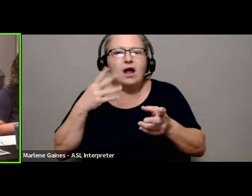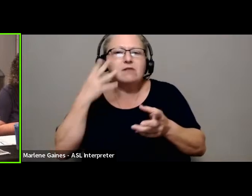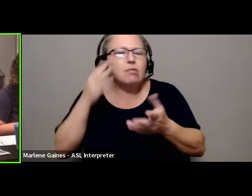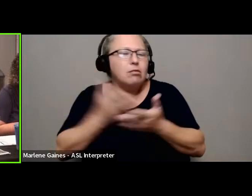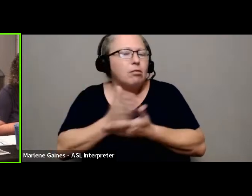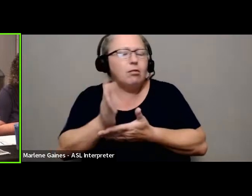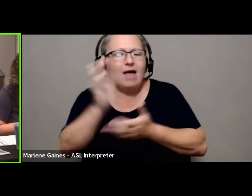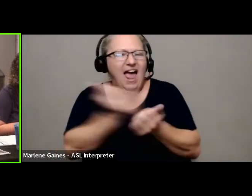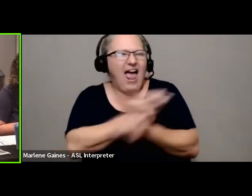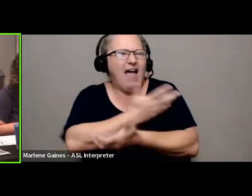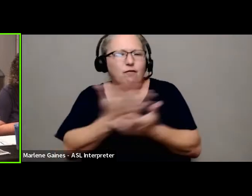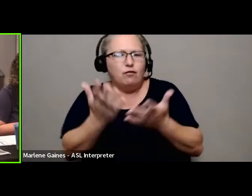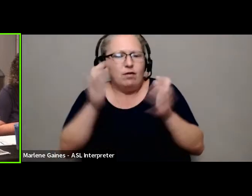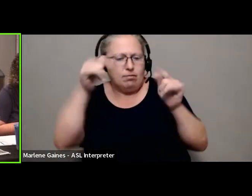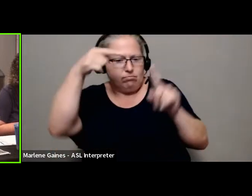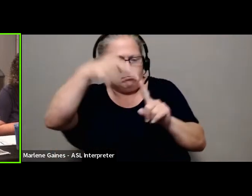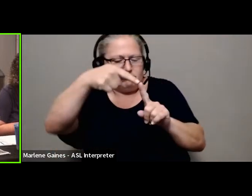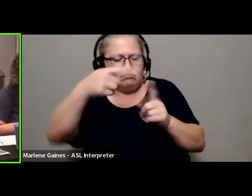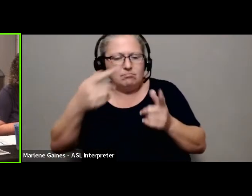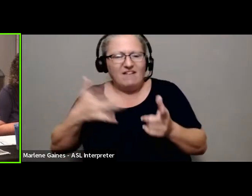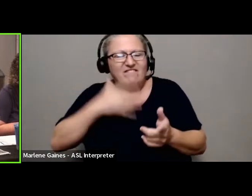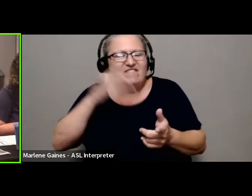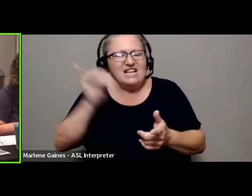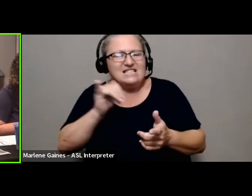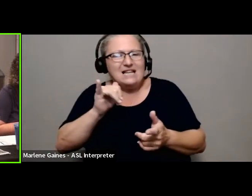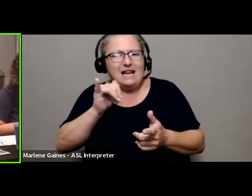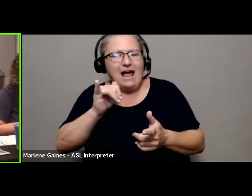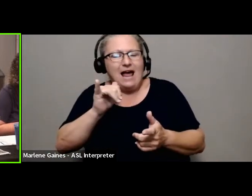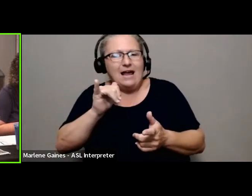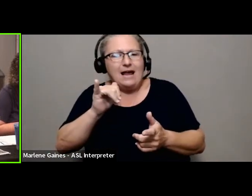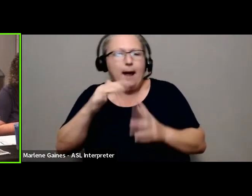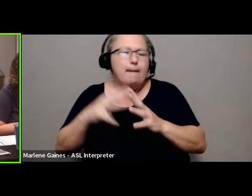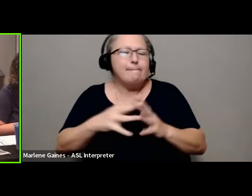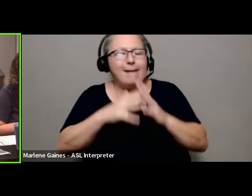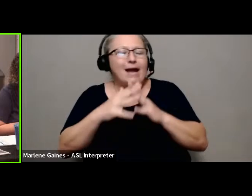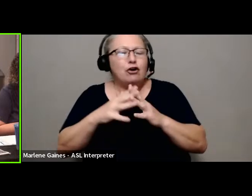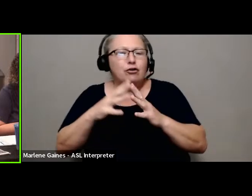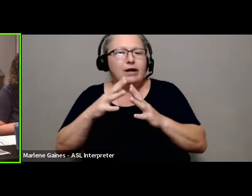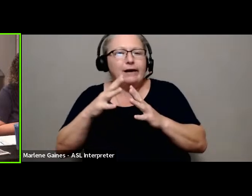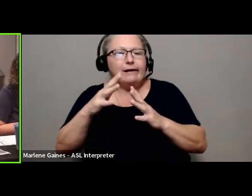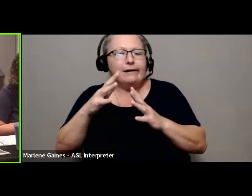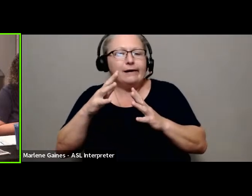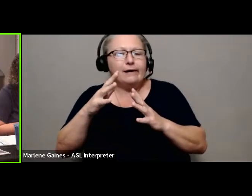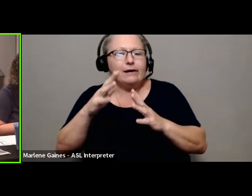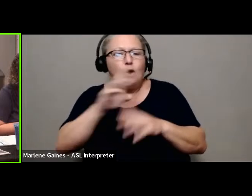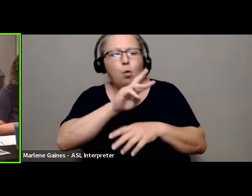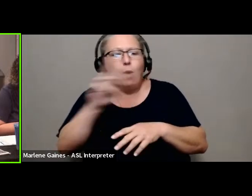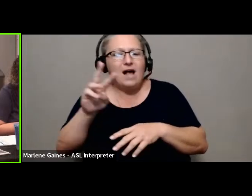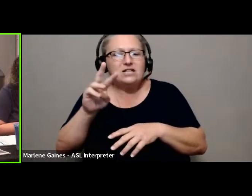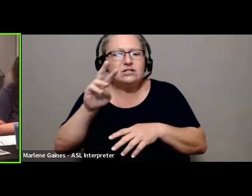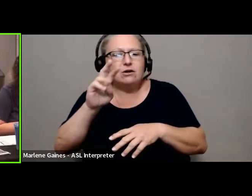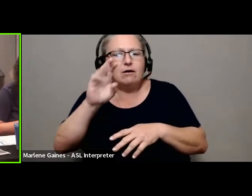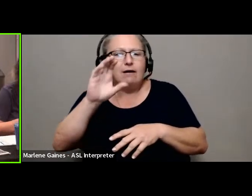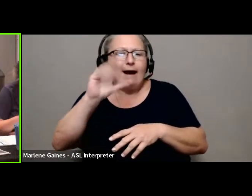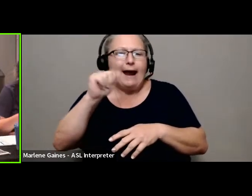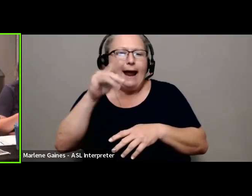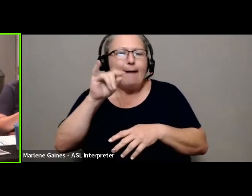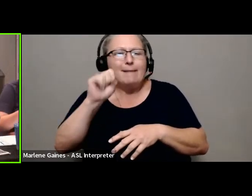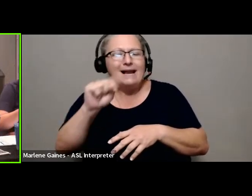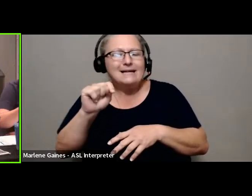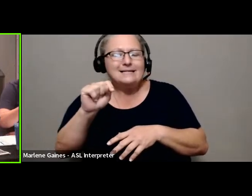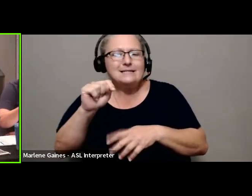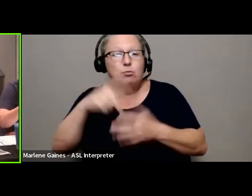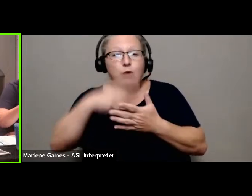as though the default American Western capitalist project is